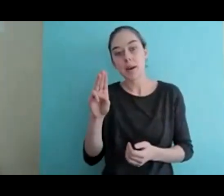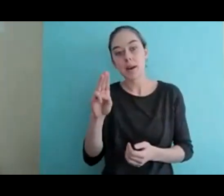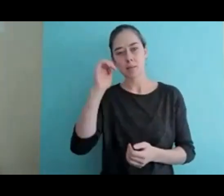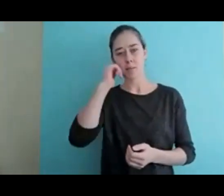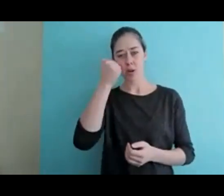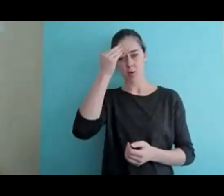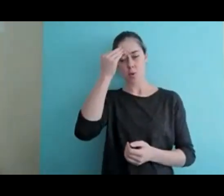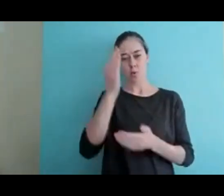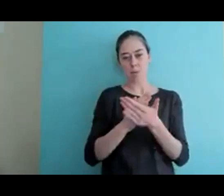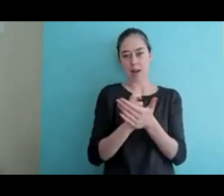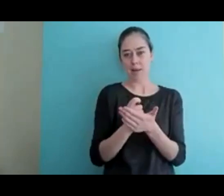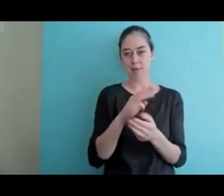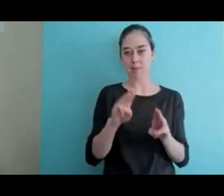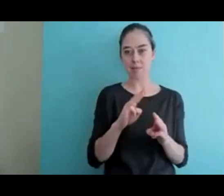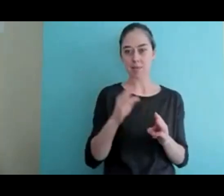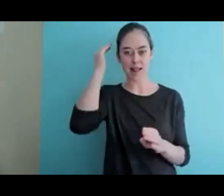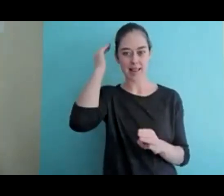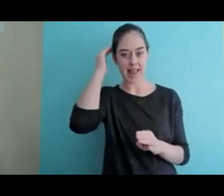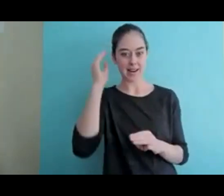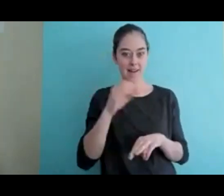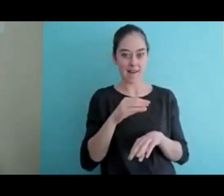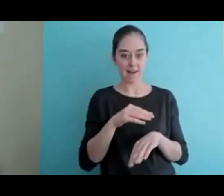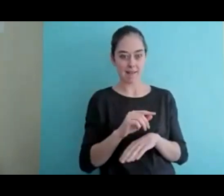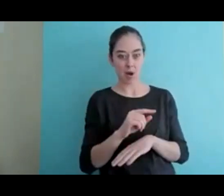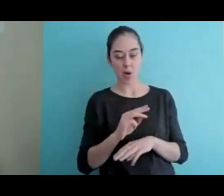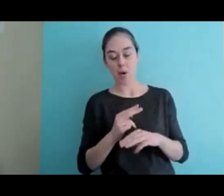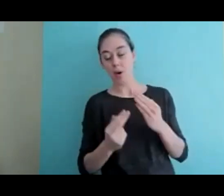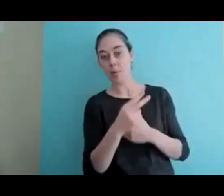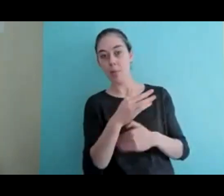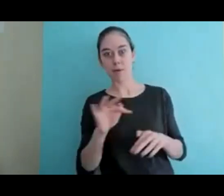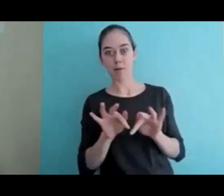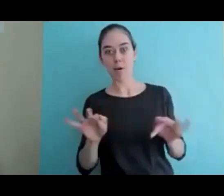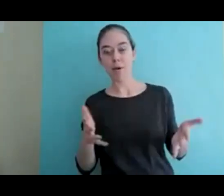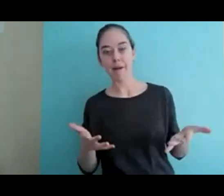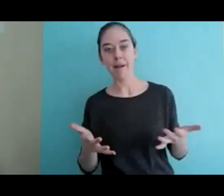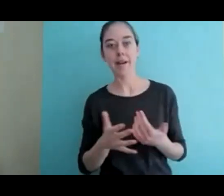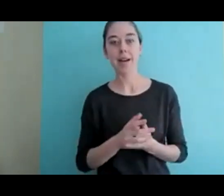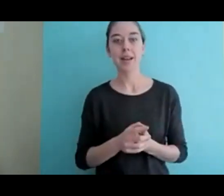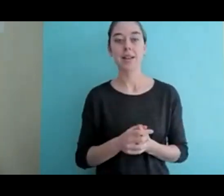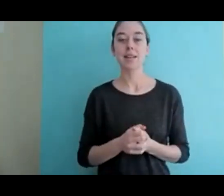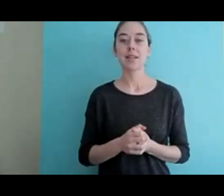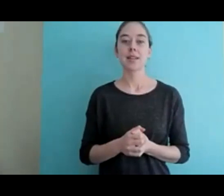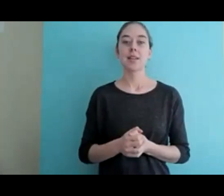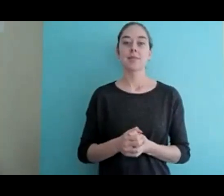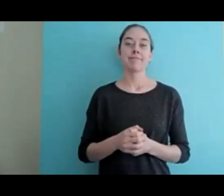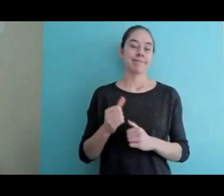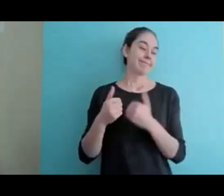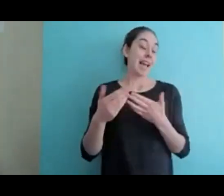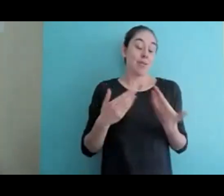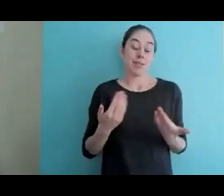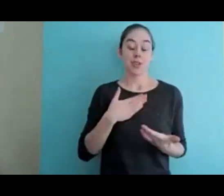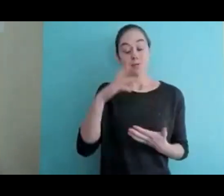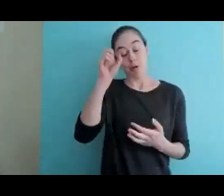head off the mat and they're working away and they think they're doing fine, but they're actually not. So anyway, bear that in